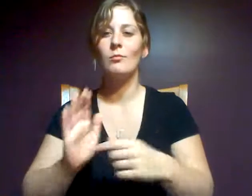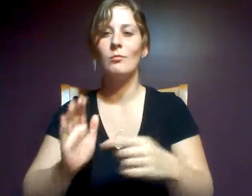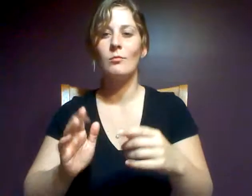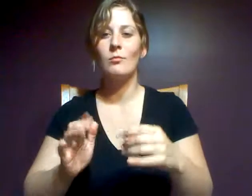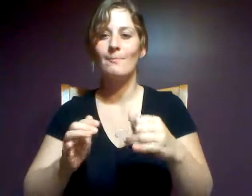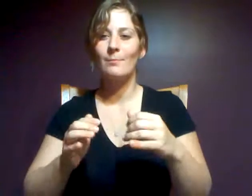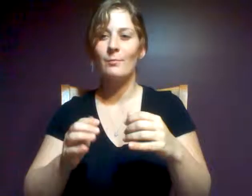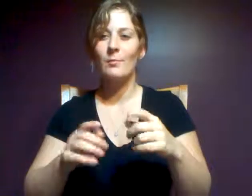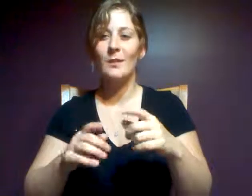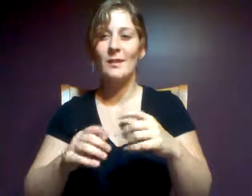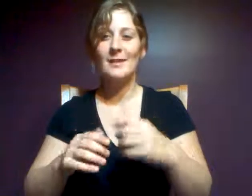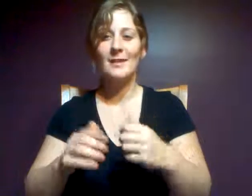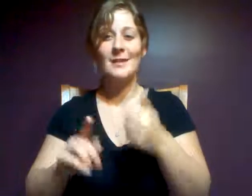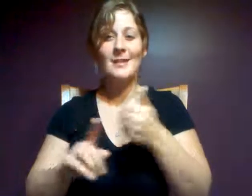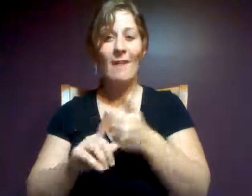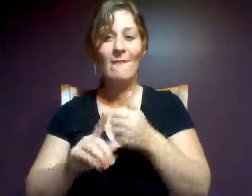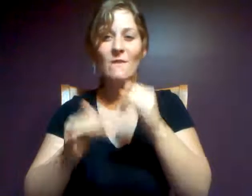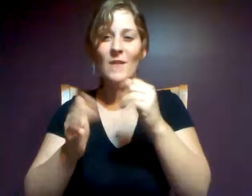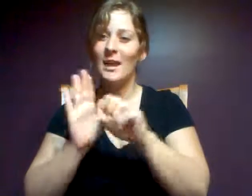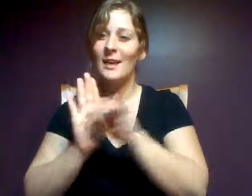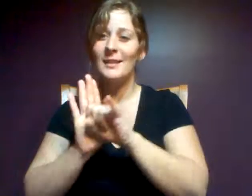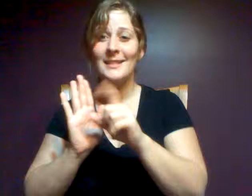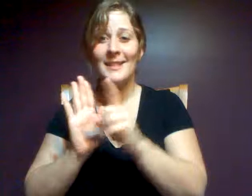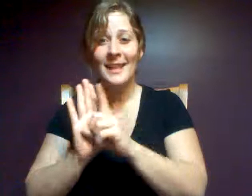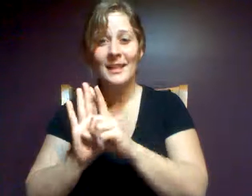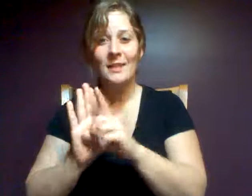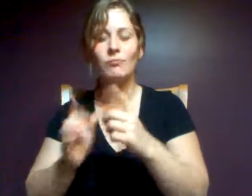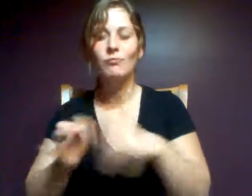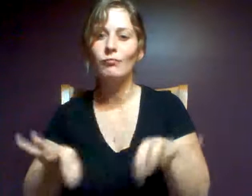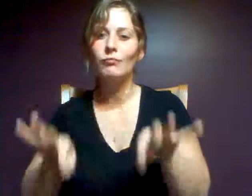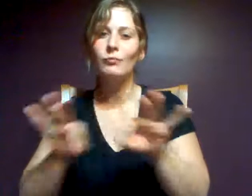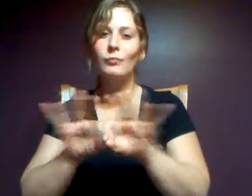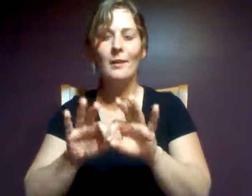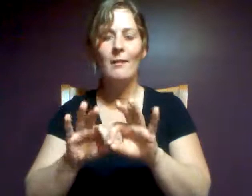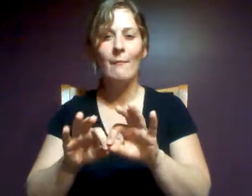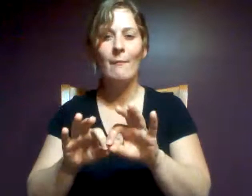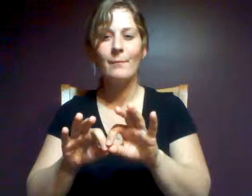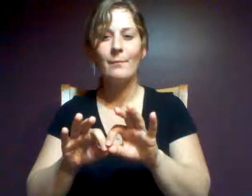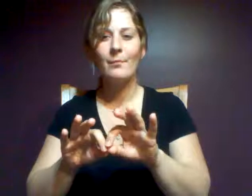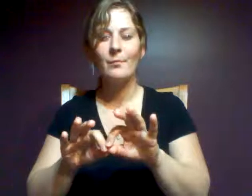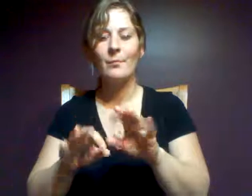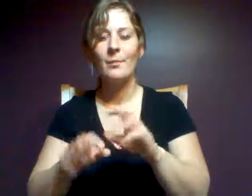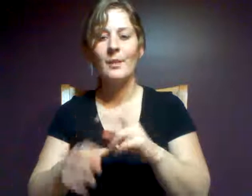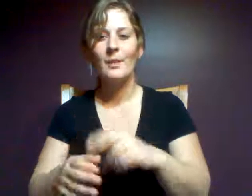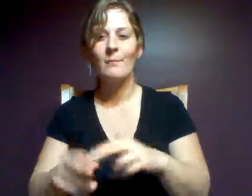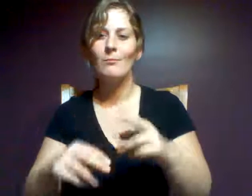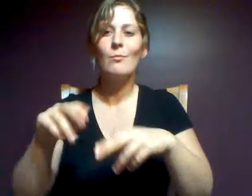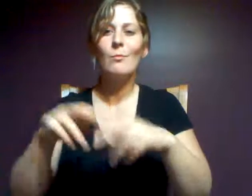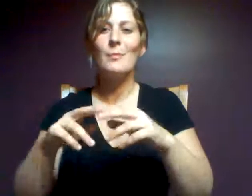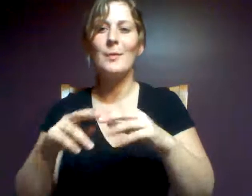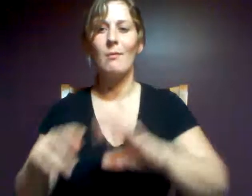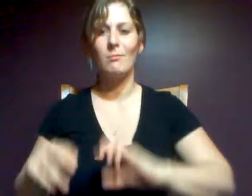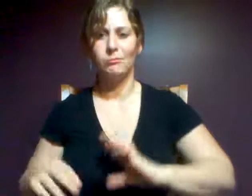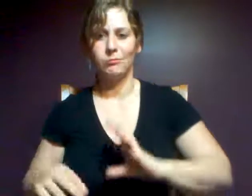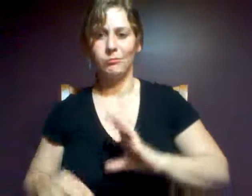feel. Let's build self-esteem into our school curriculums. Let's each and every one of us change the